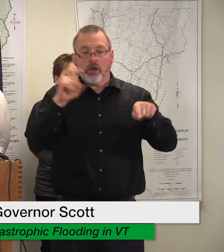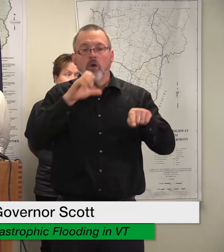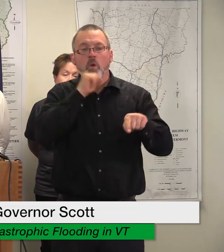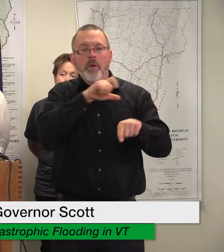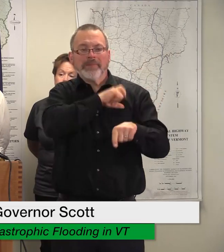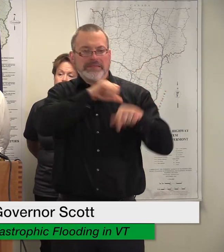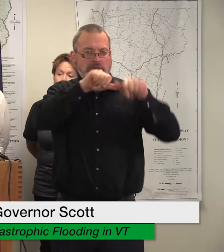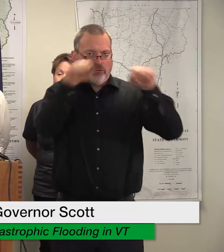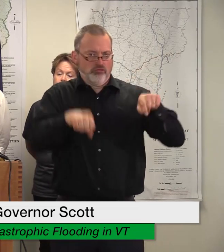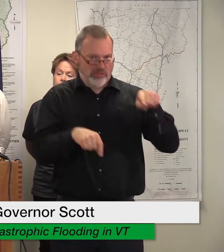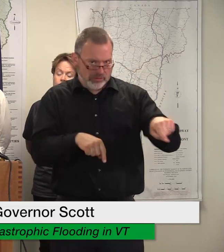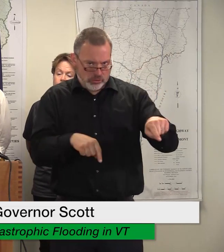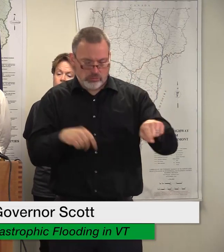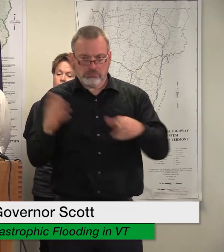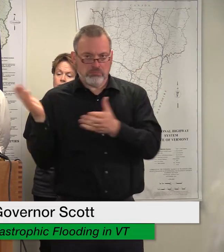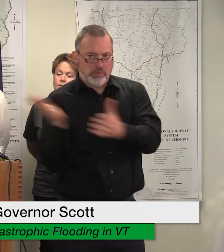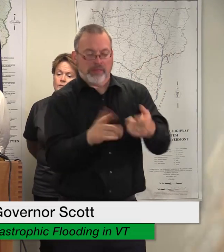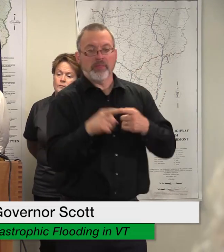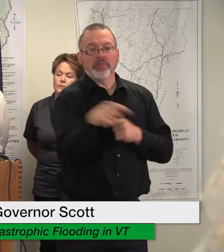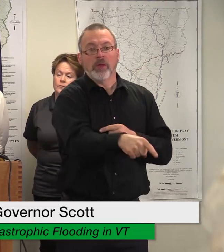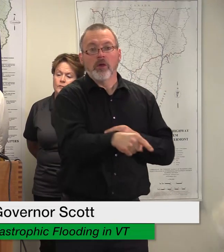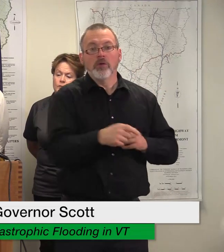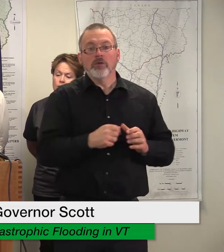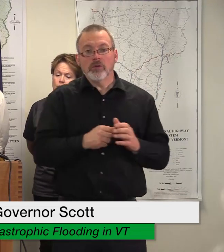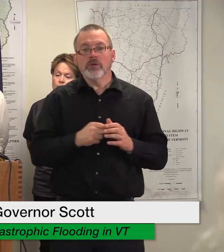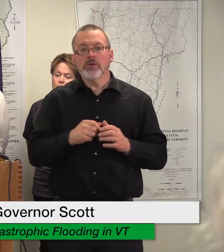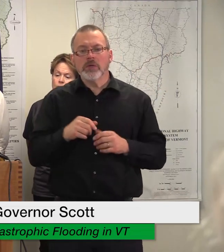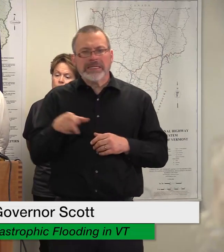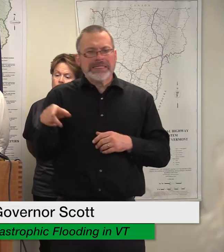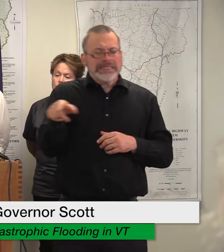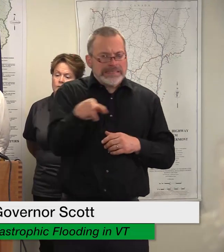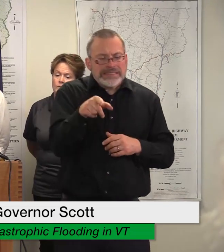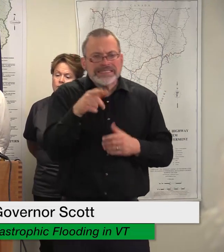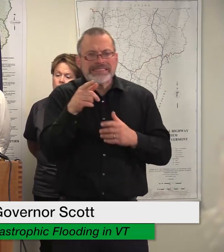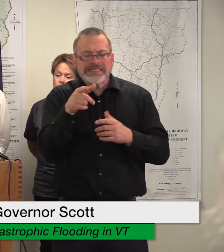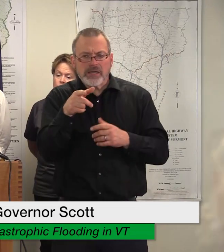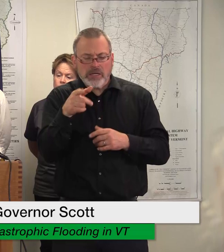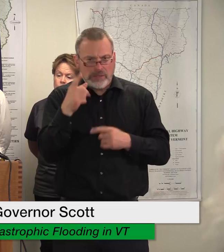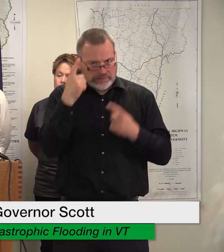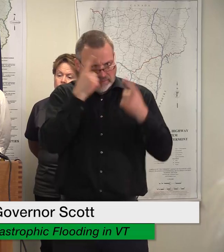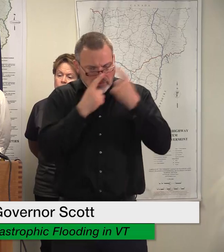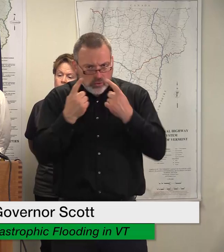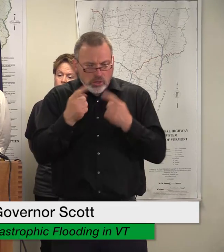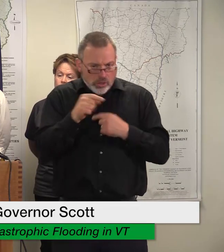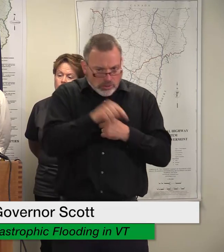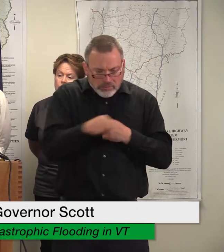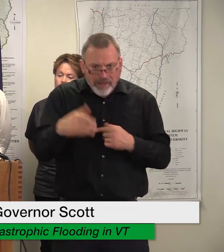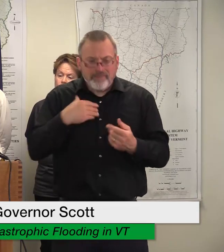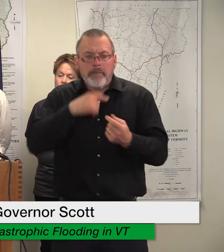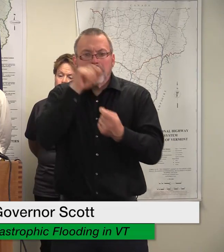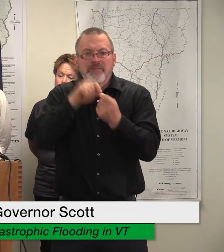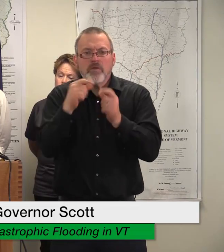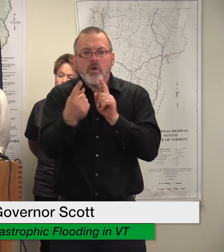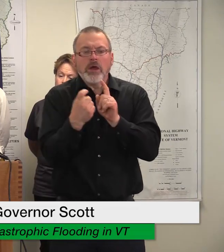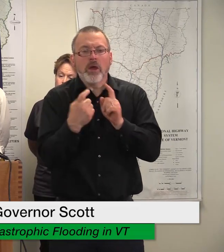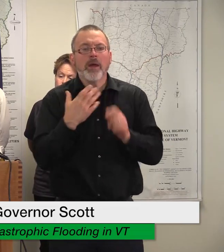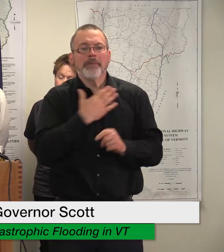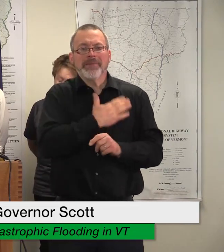Middlesex. If you have specific questions about dealing with hazardous materials impacted by the flood, you can also call